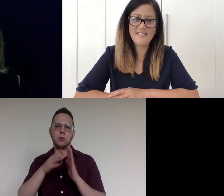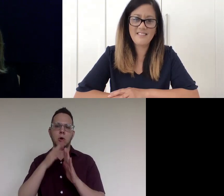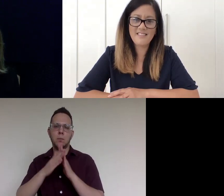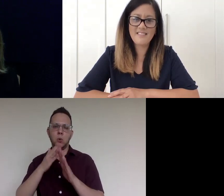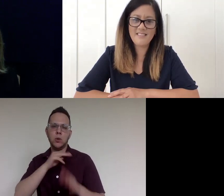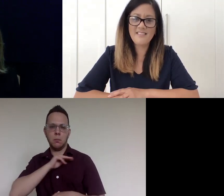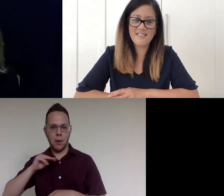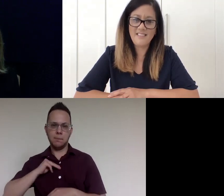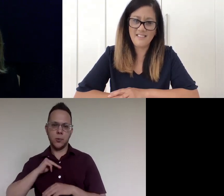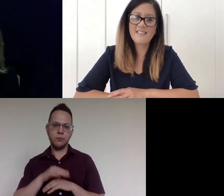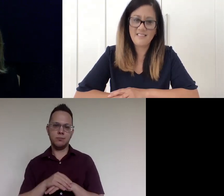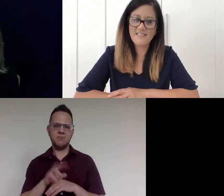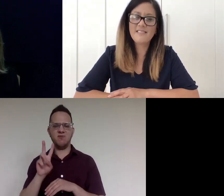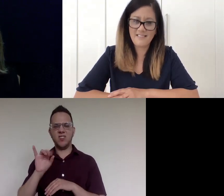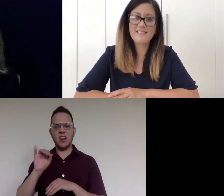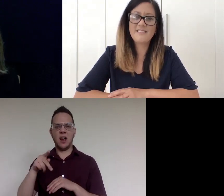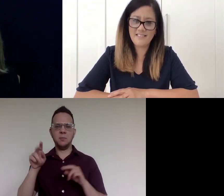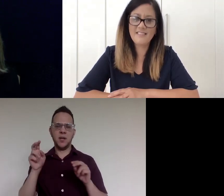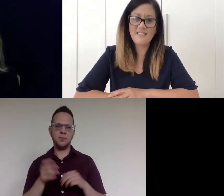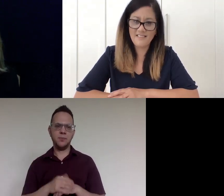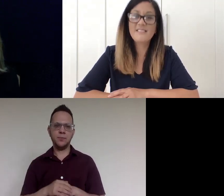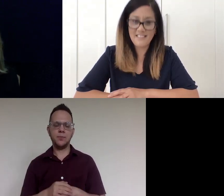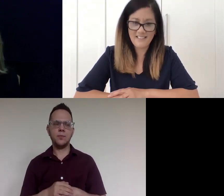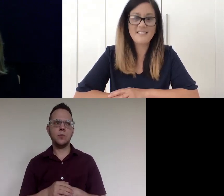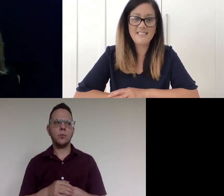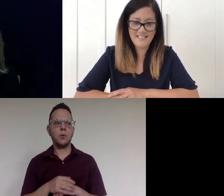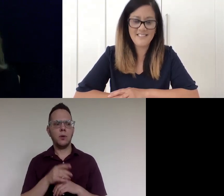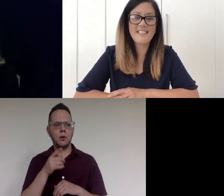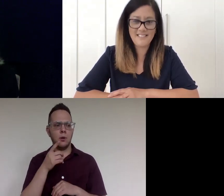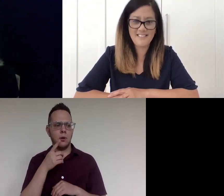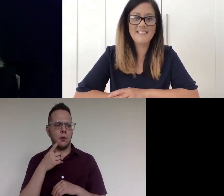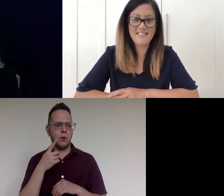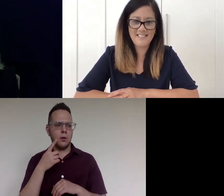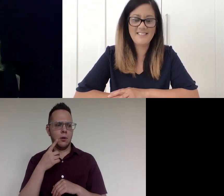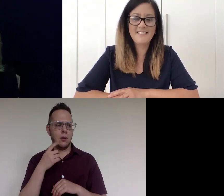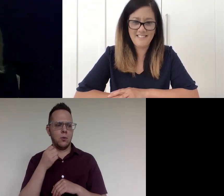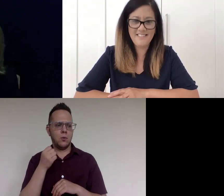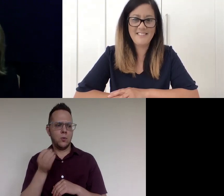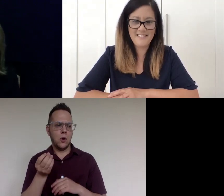person in the vlog is a member of the community, a VIP,